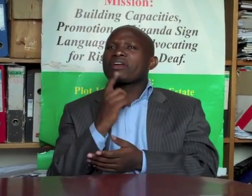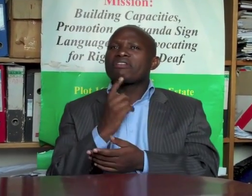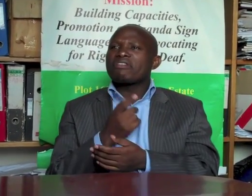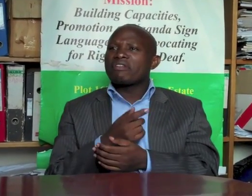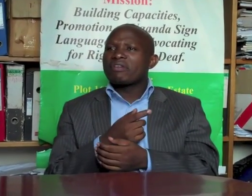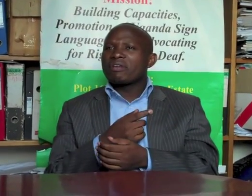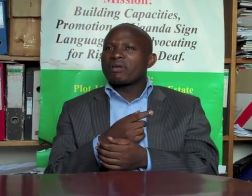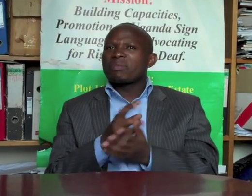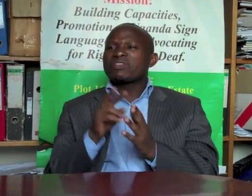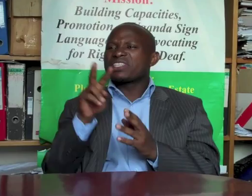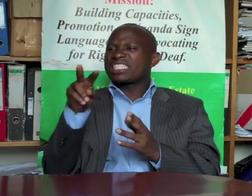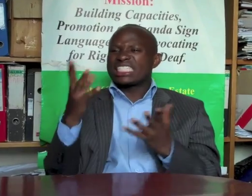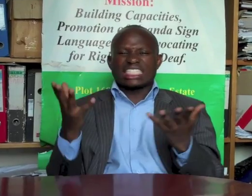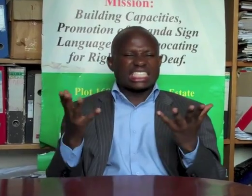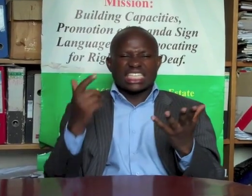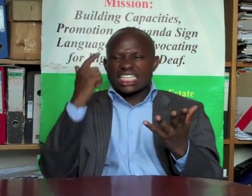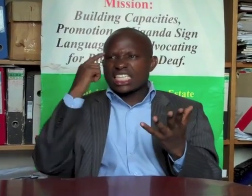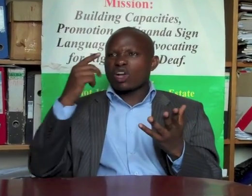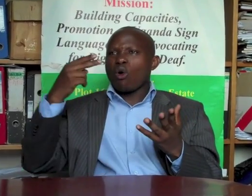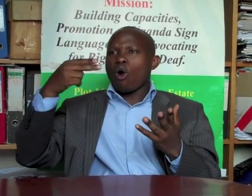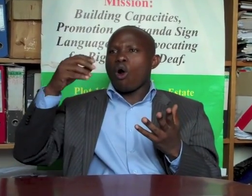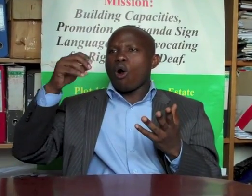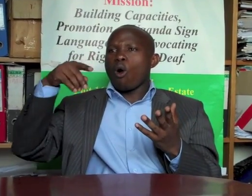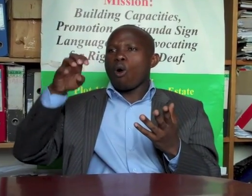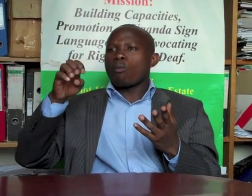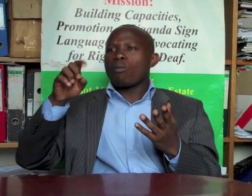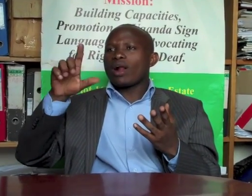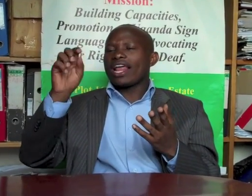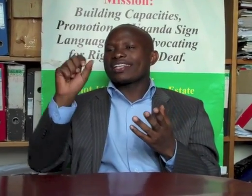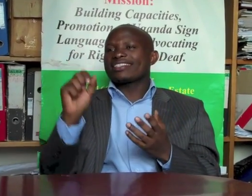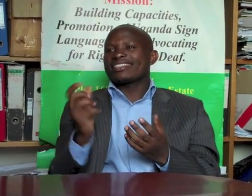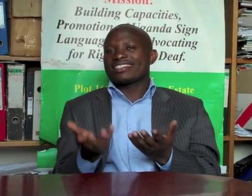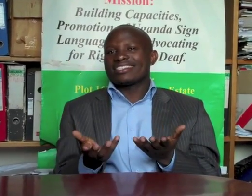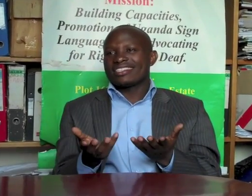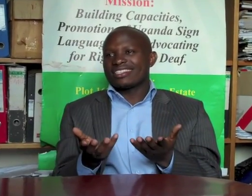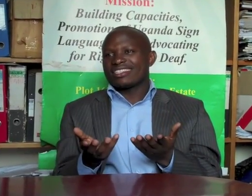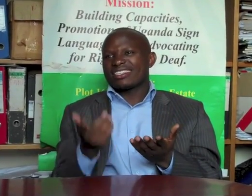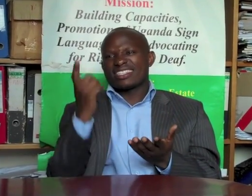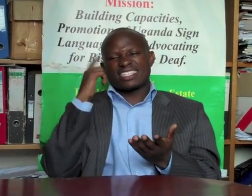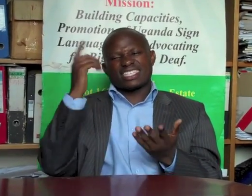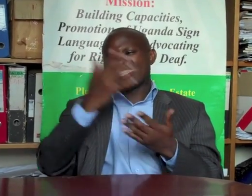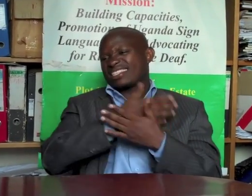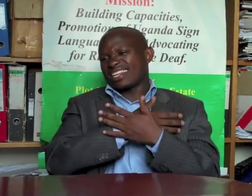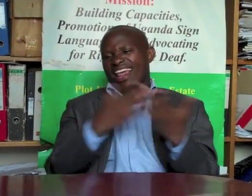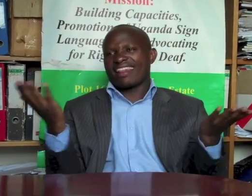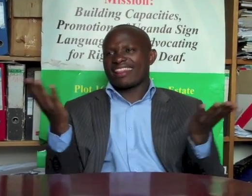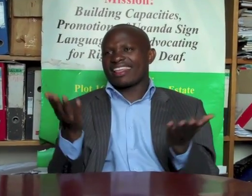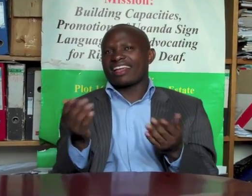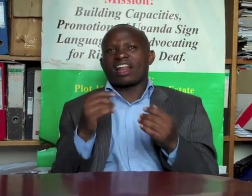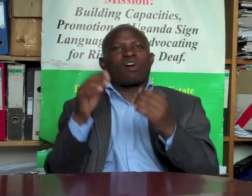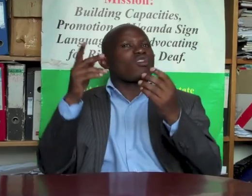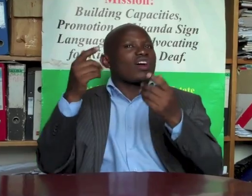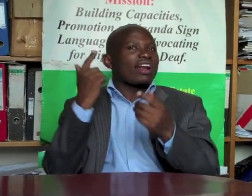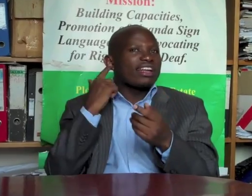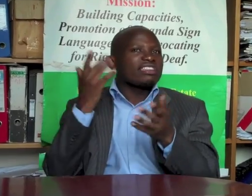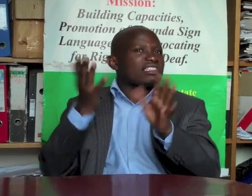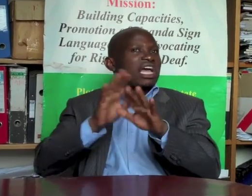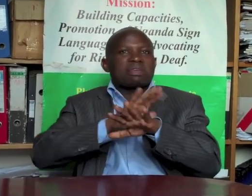how to help me. You see, they think you're hopeless. They think you're nothing.